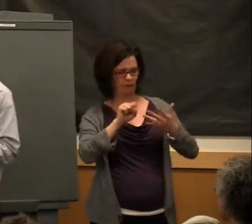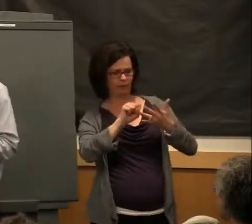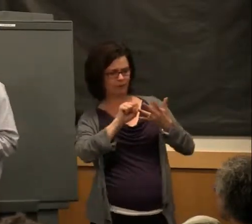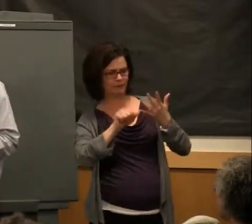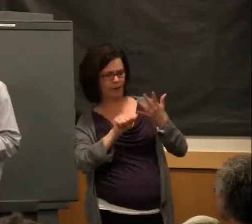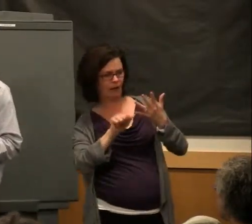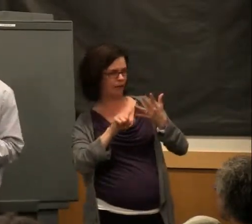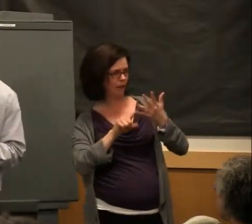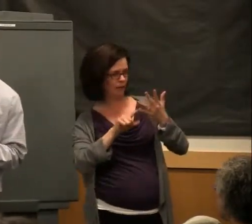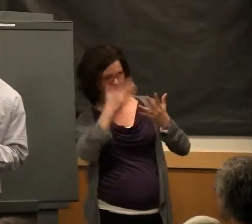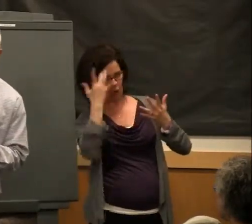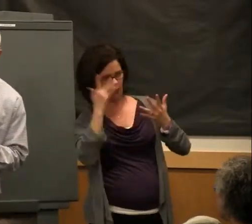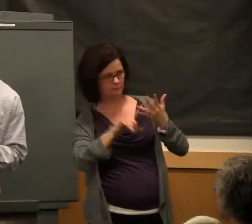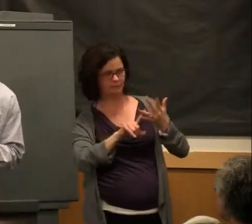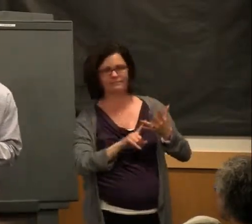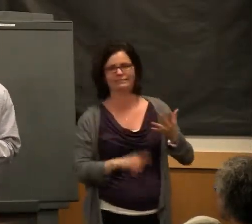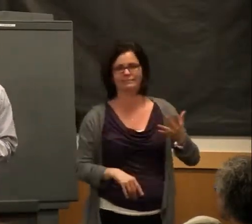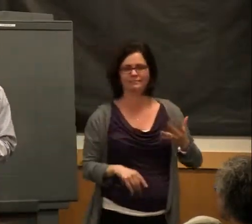the FAFSA.